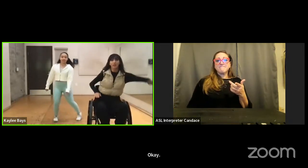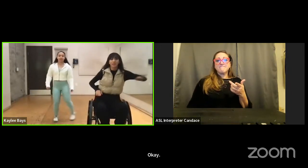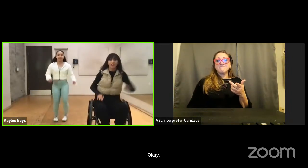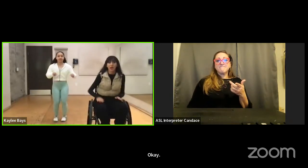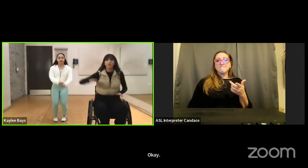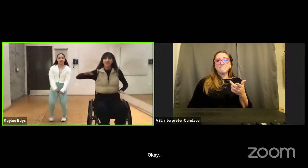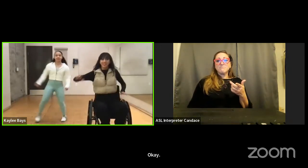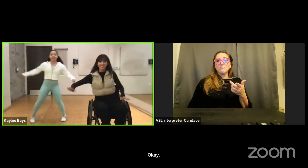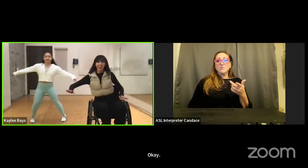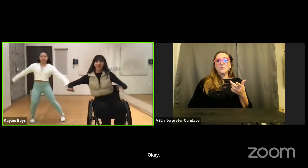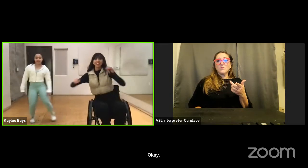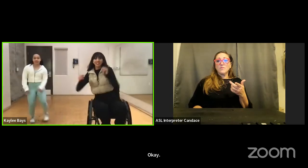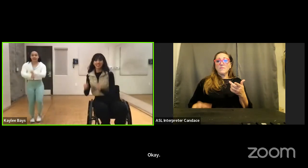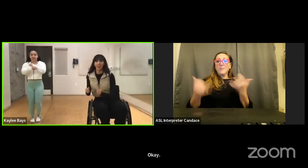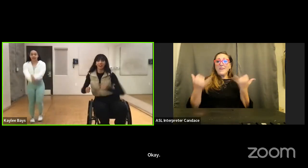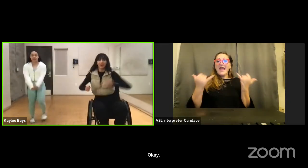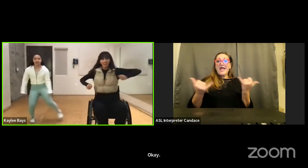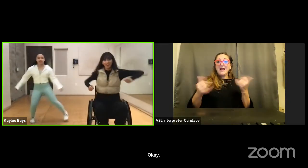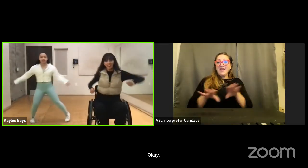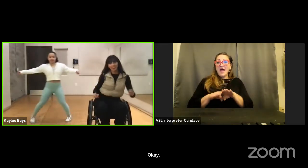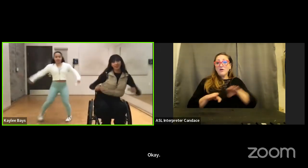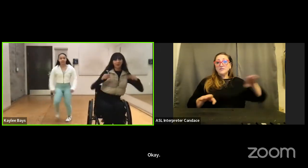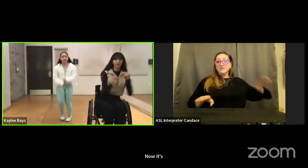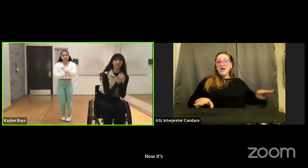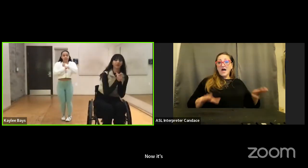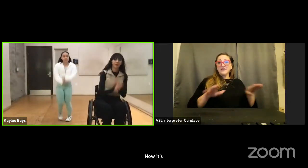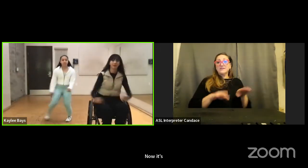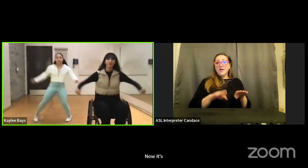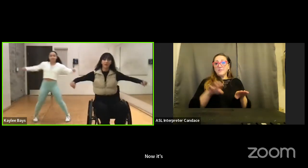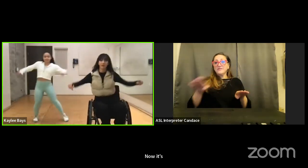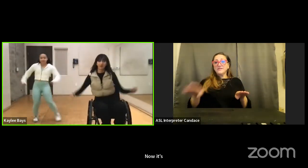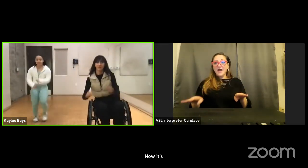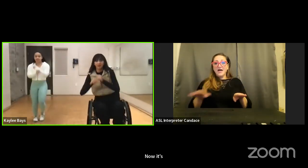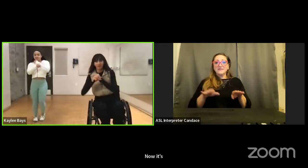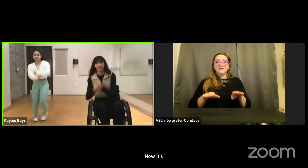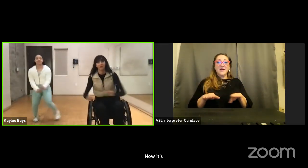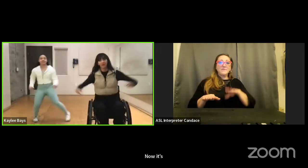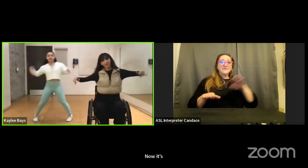Good. Now step side to side.